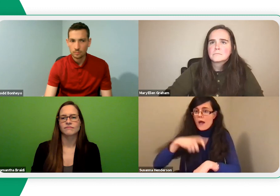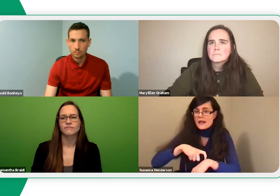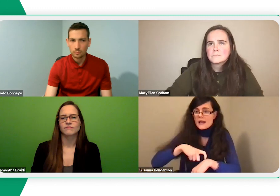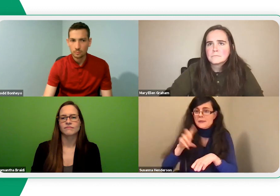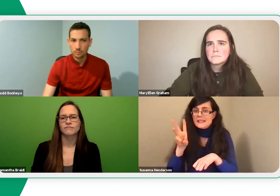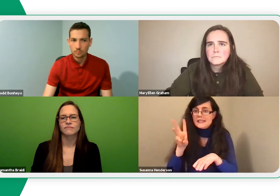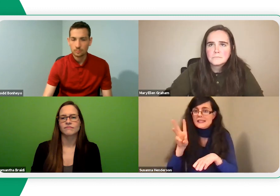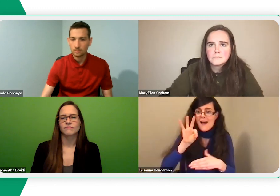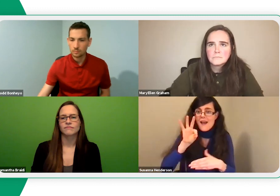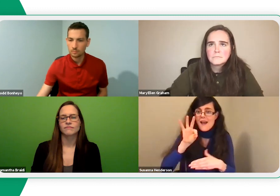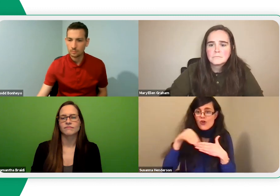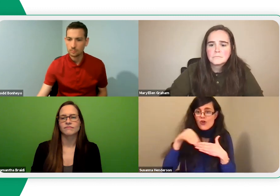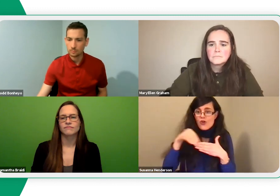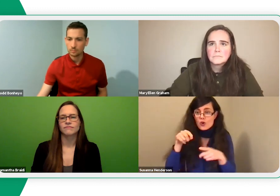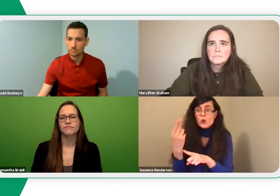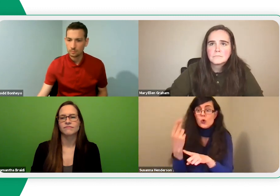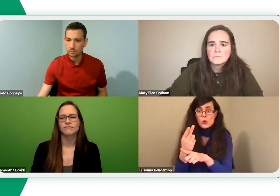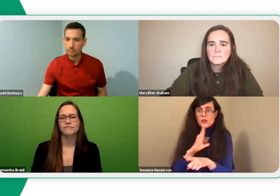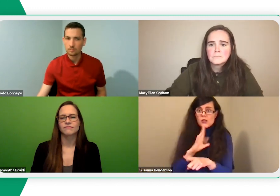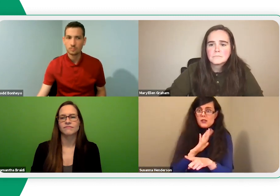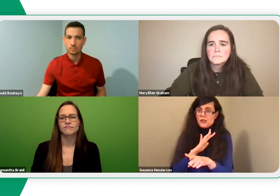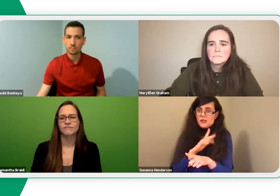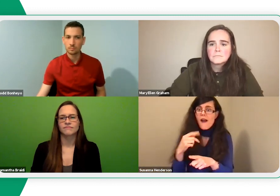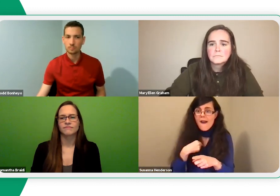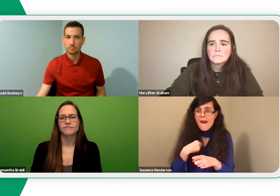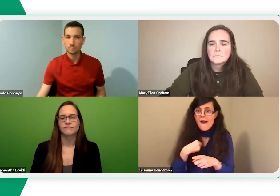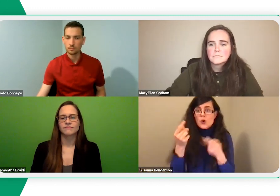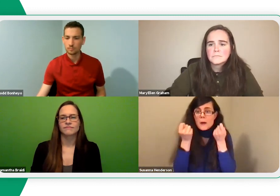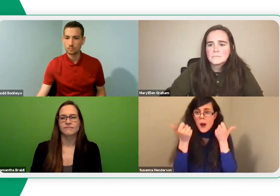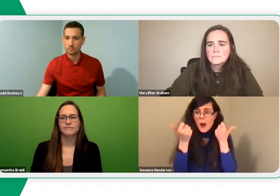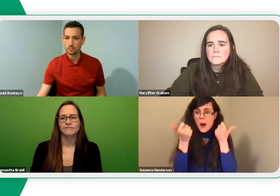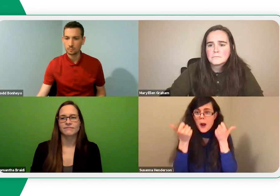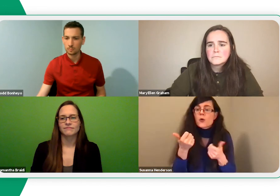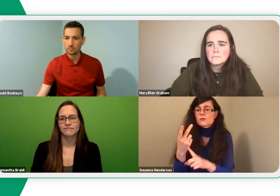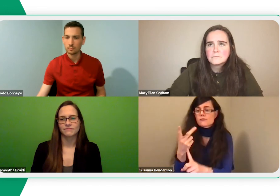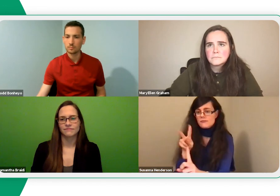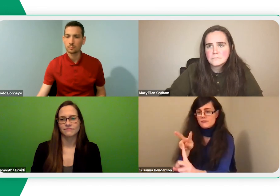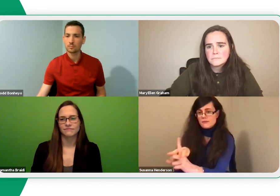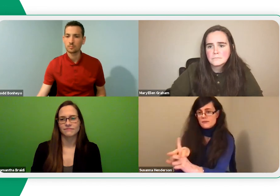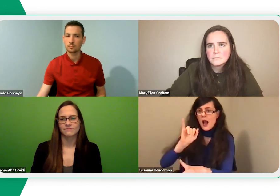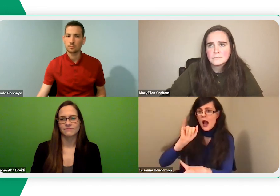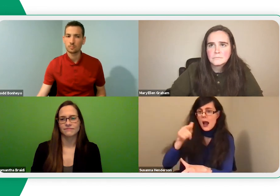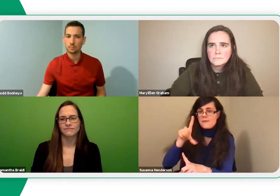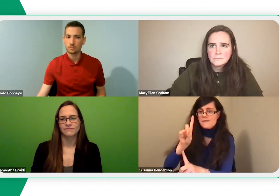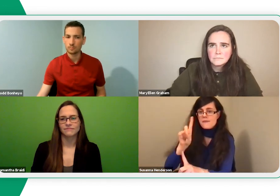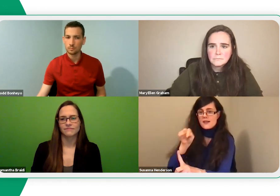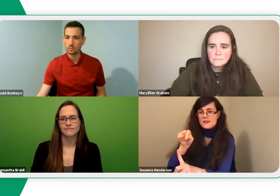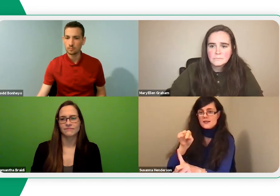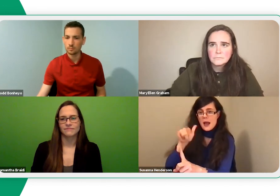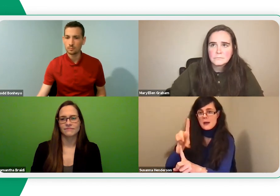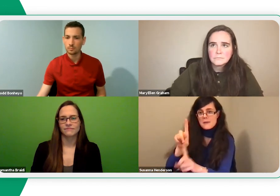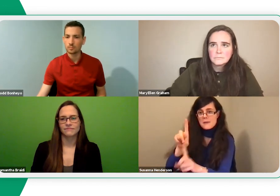per year, or you could do a one-time investment of $69. And that was great. And you can turn the sound